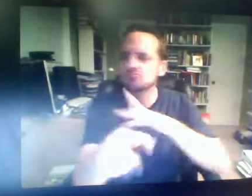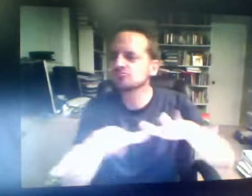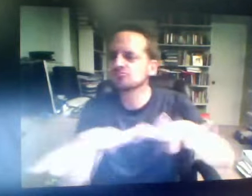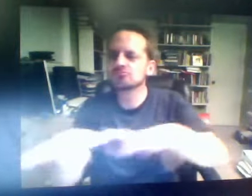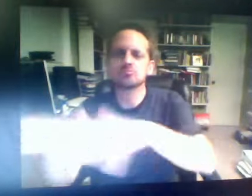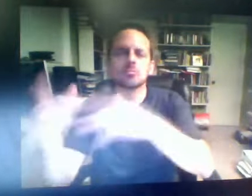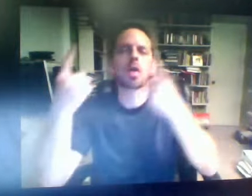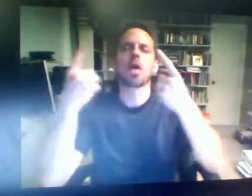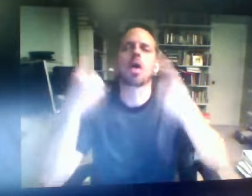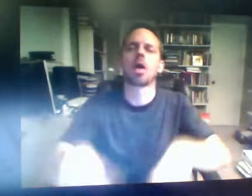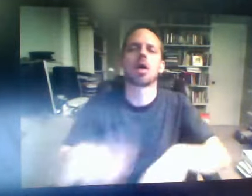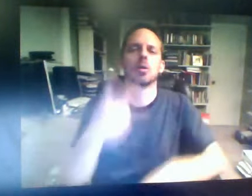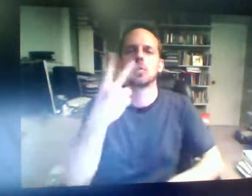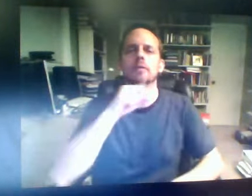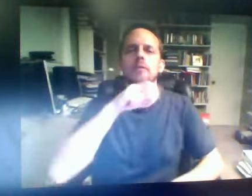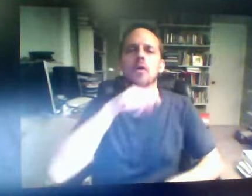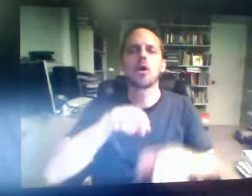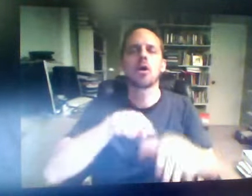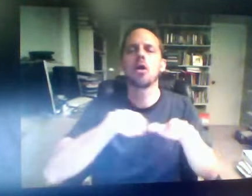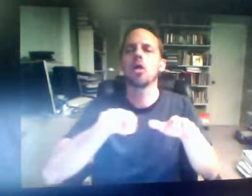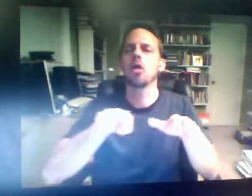travel around and happen to two frogs.